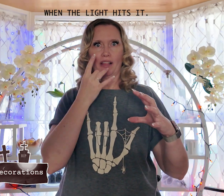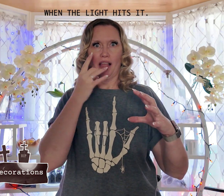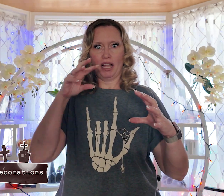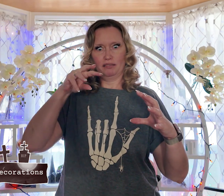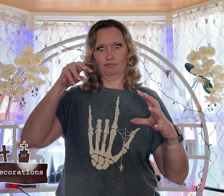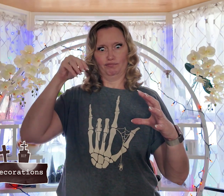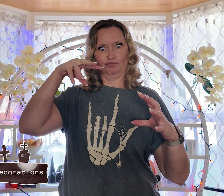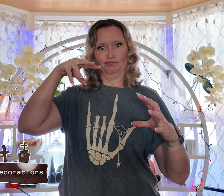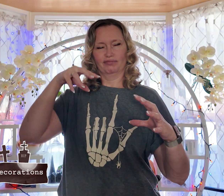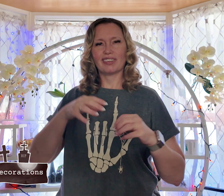it.